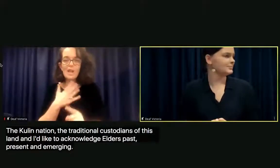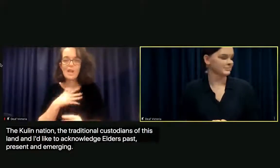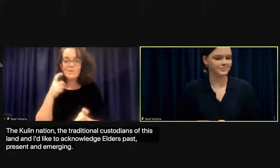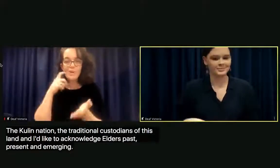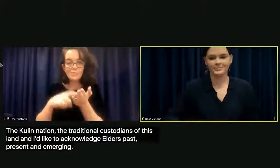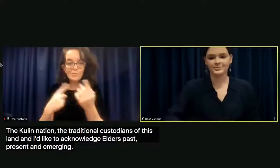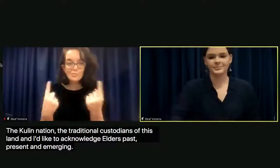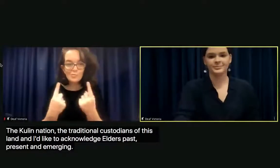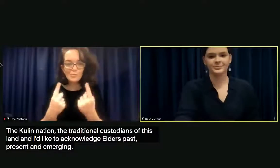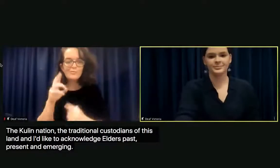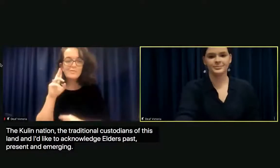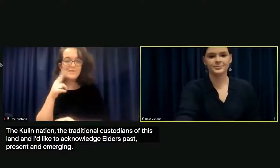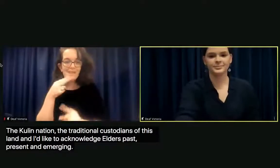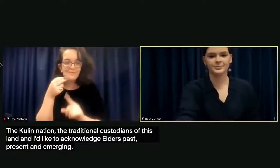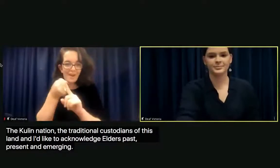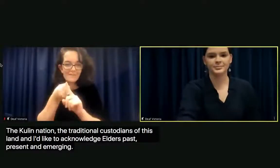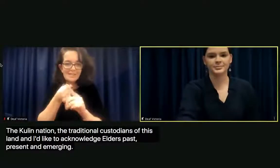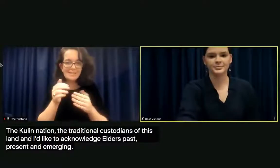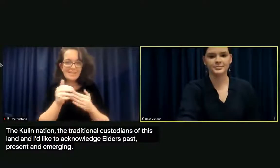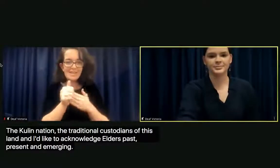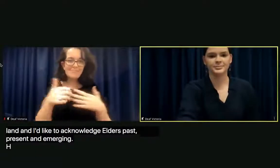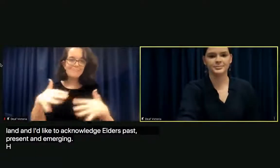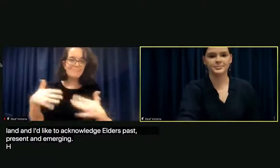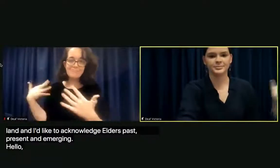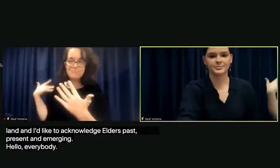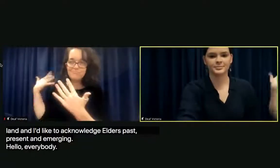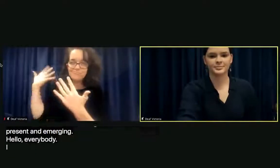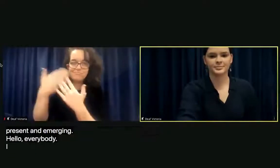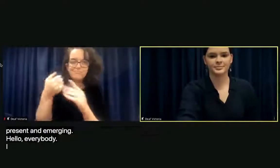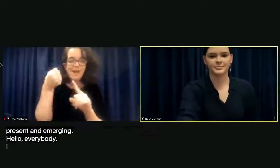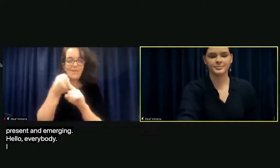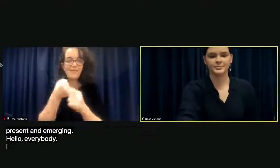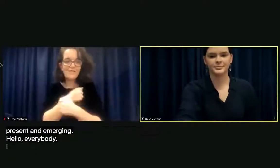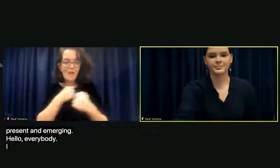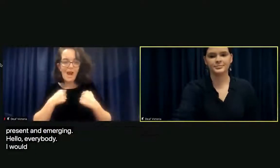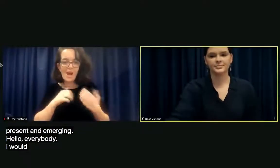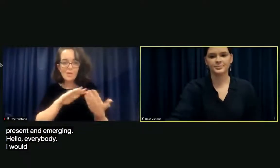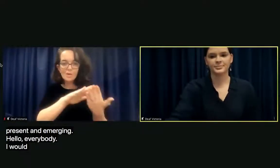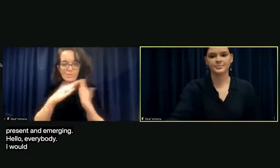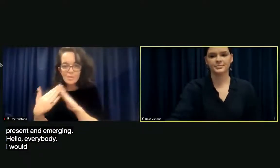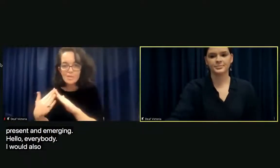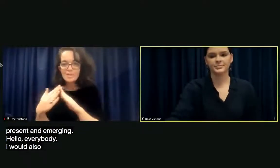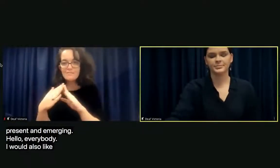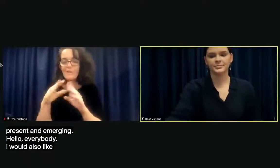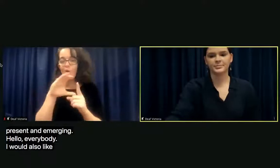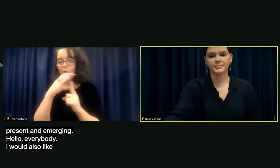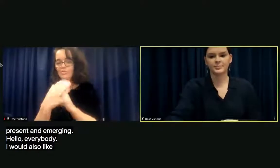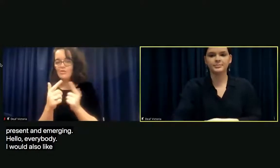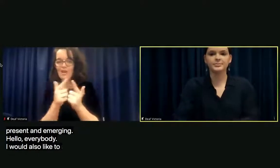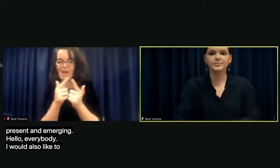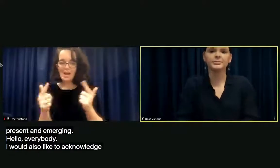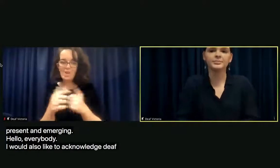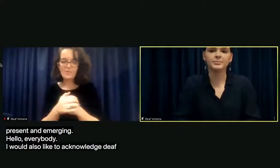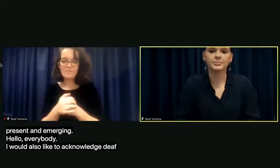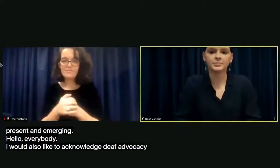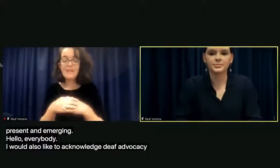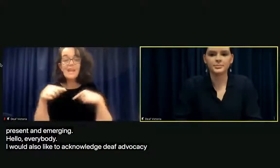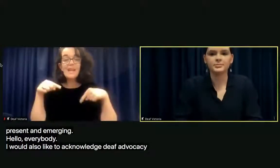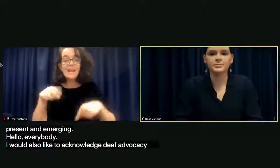Hello everybody, I would also like to acknowledge deaf advocacy leaders who have worked tirelessly for our community over many years to preserve